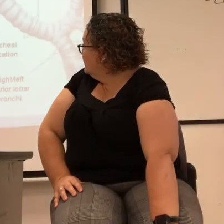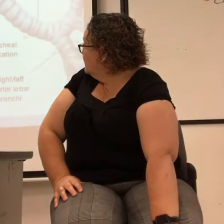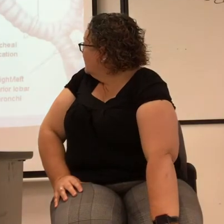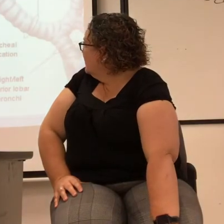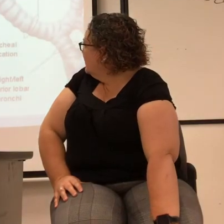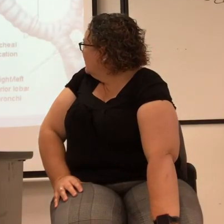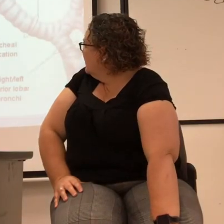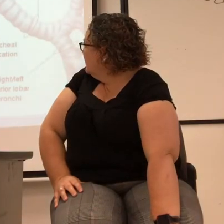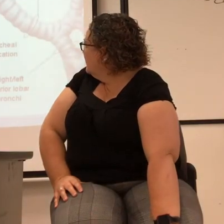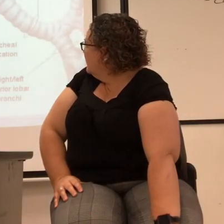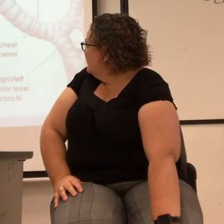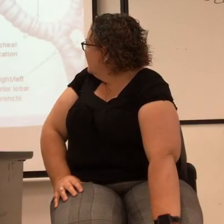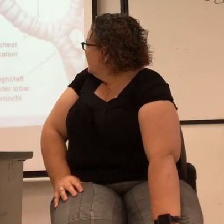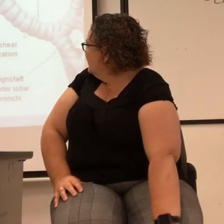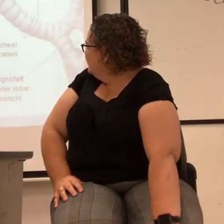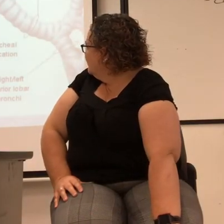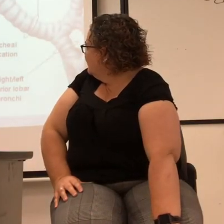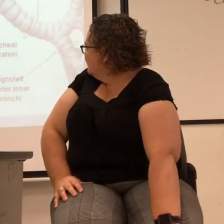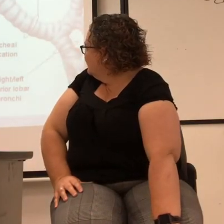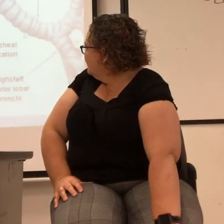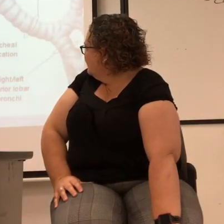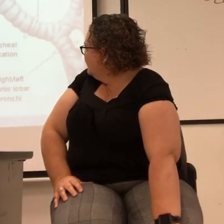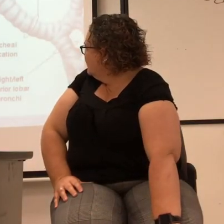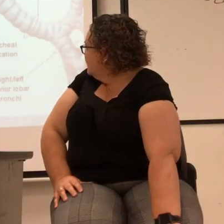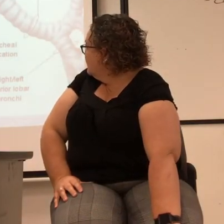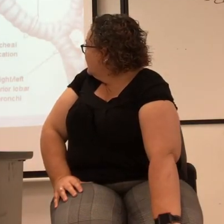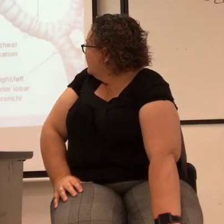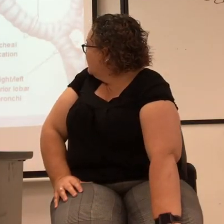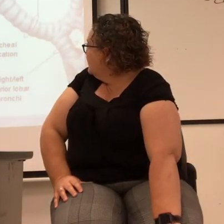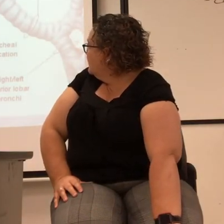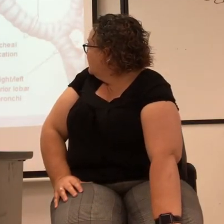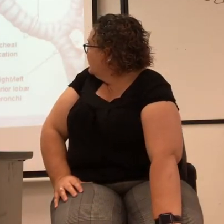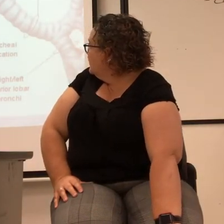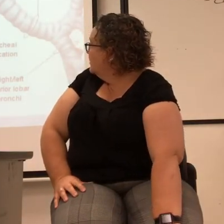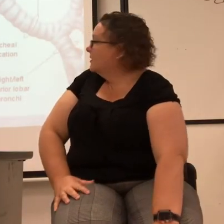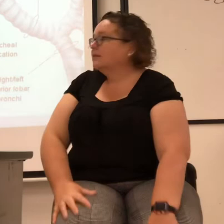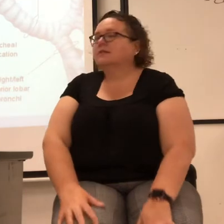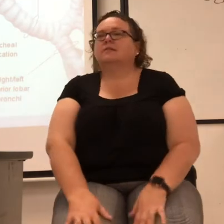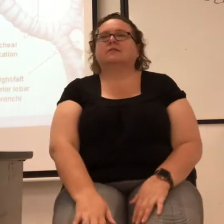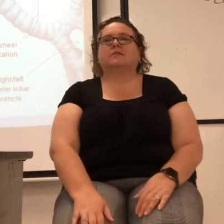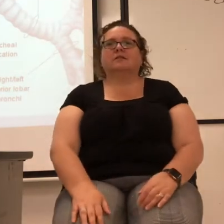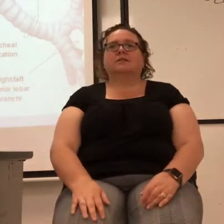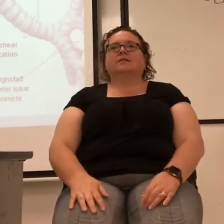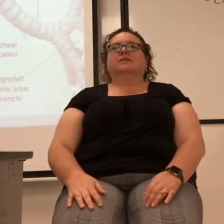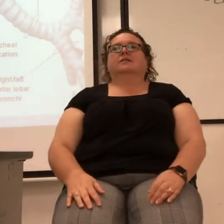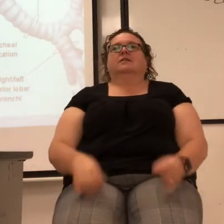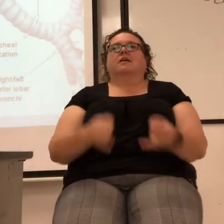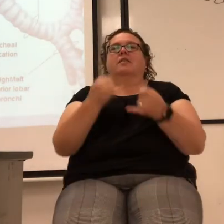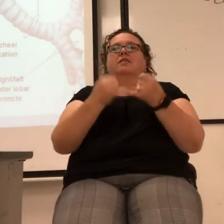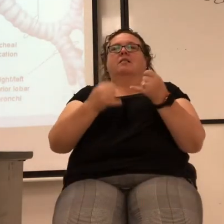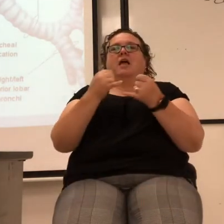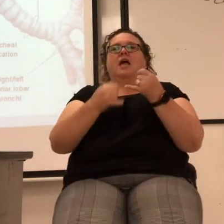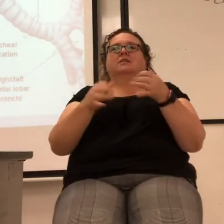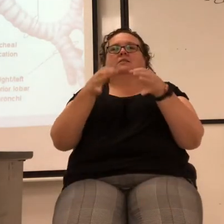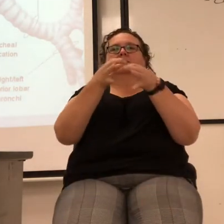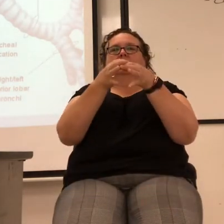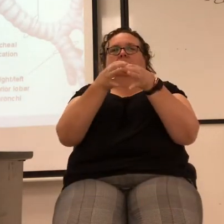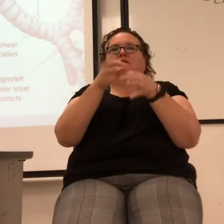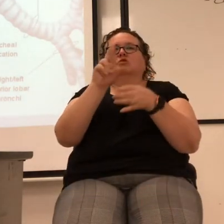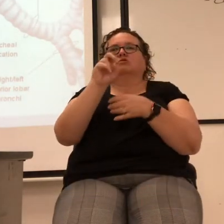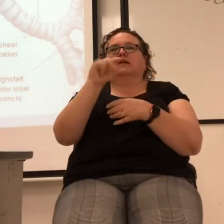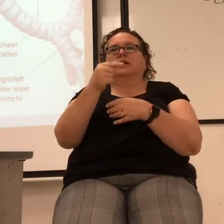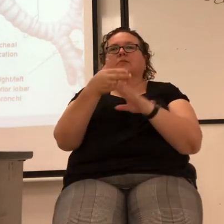The last ring before the first division.